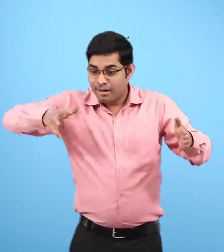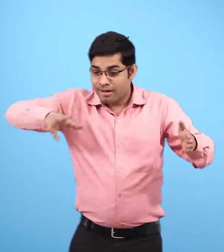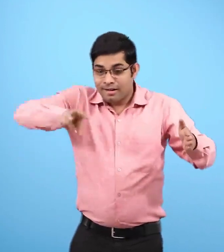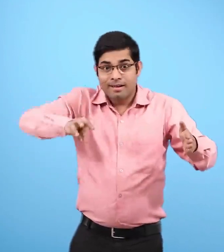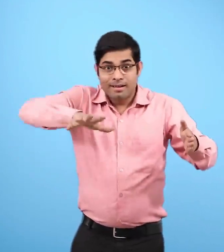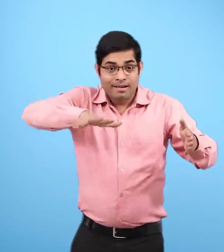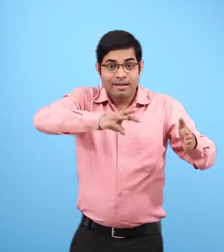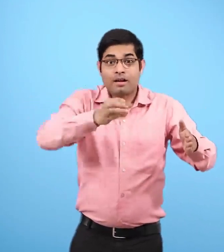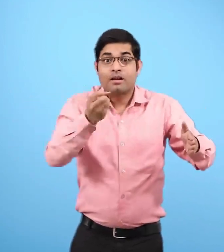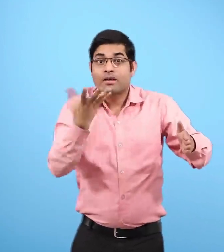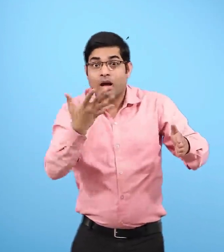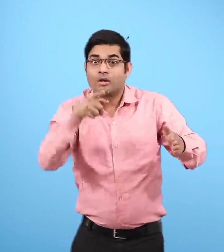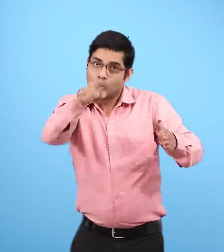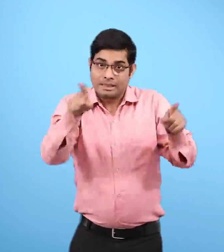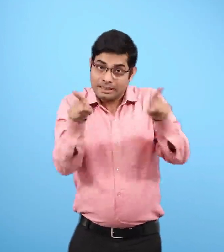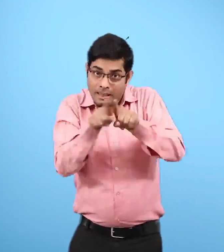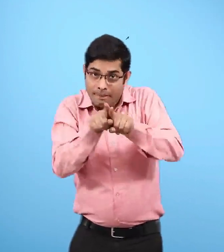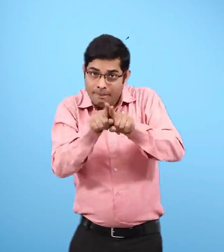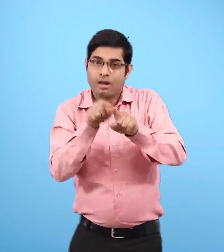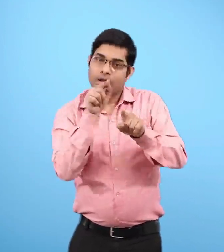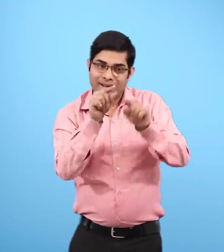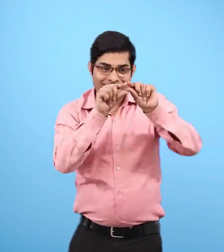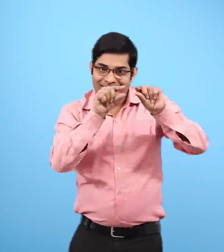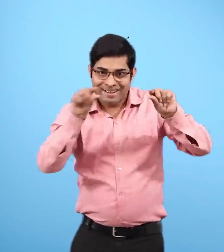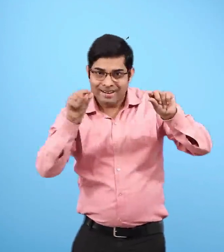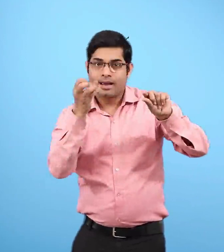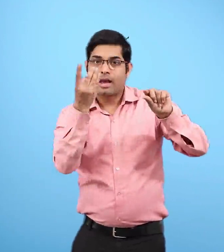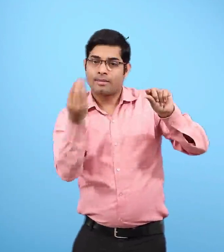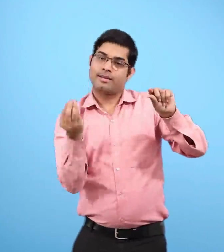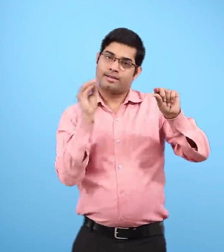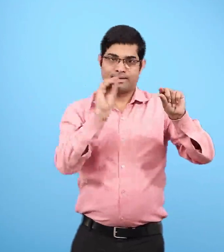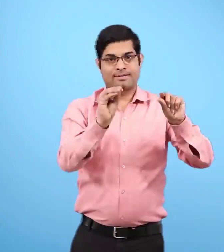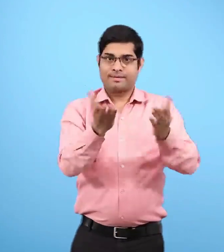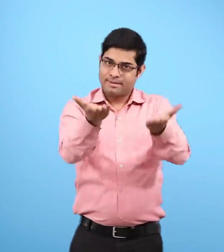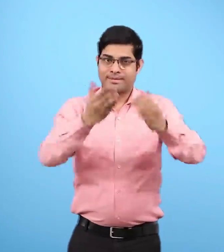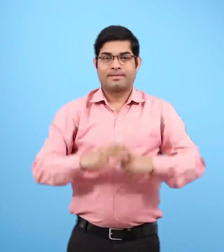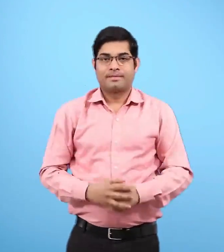table with your hand span and fill the dash.